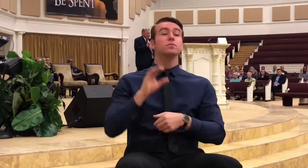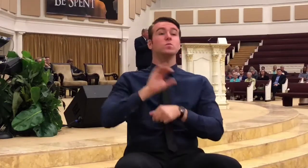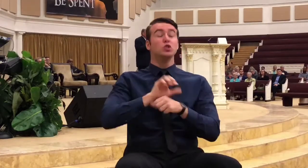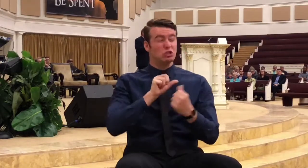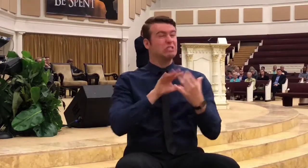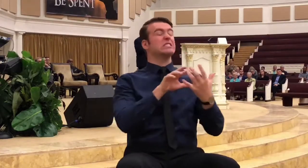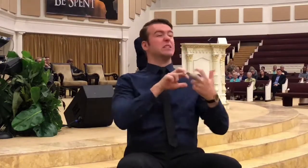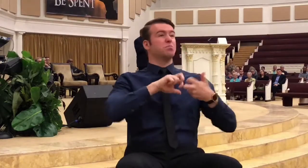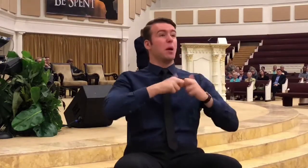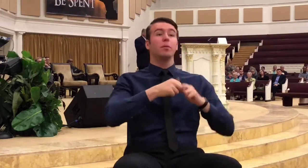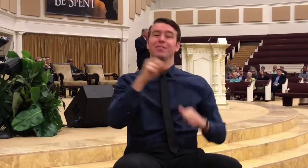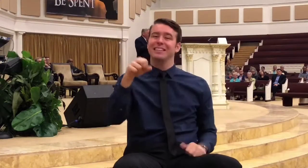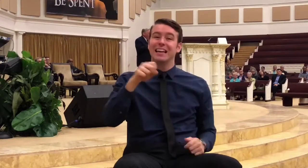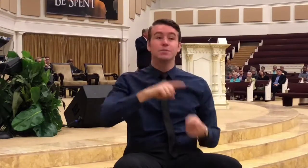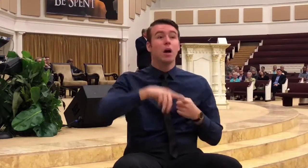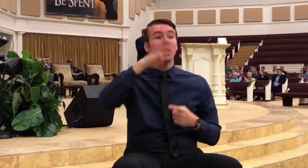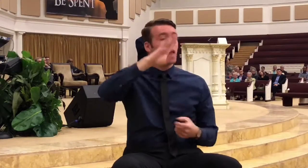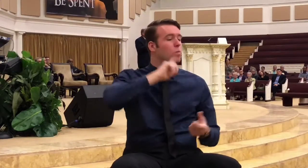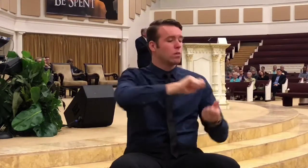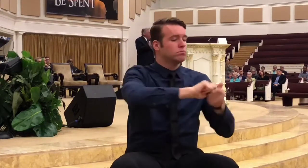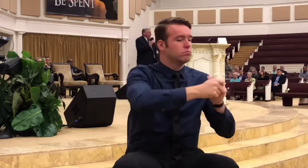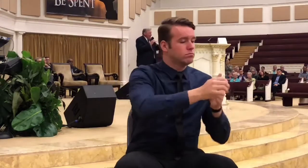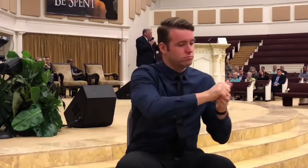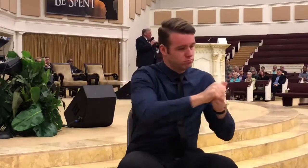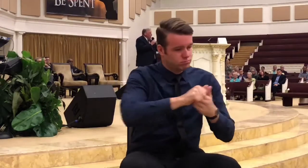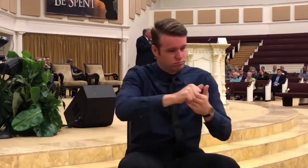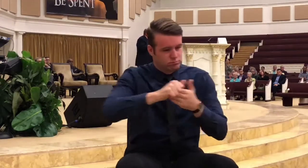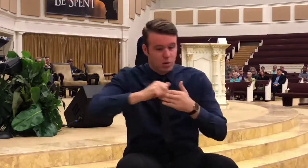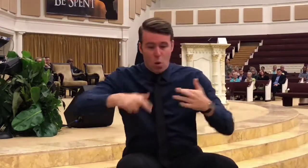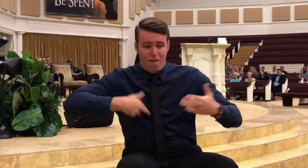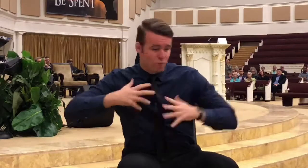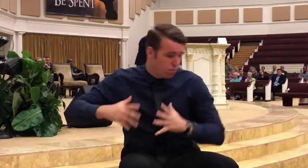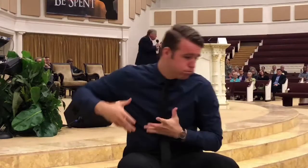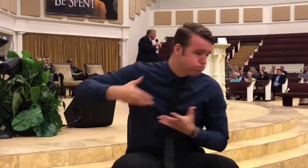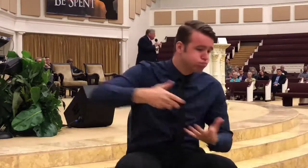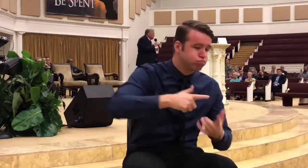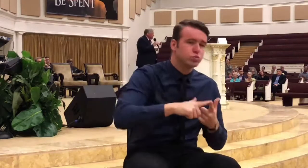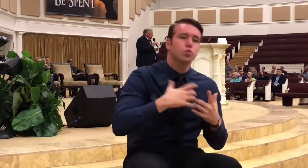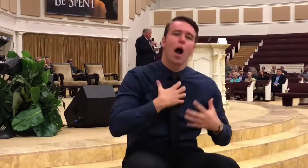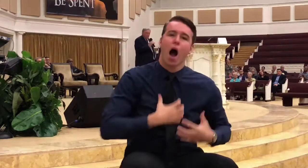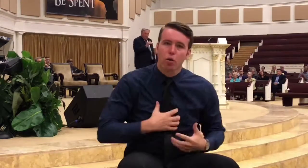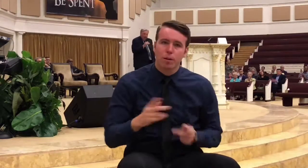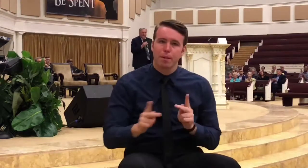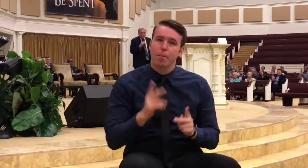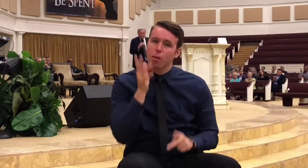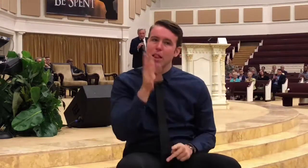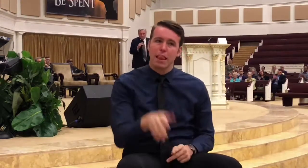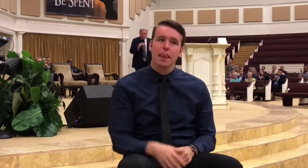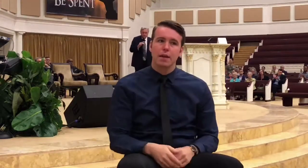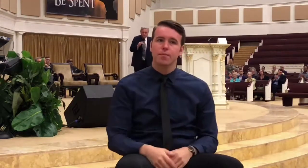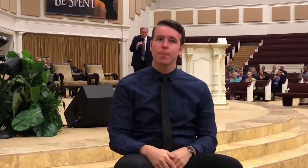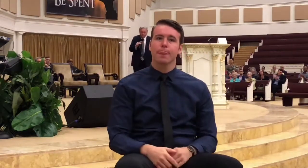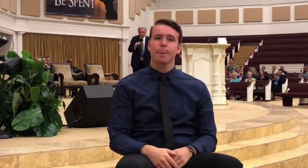different challenges, but God will turn all of them around to bring revival to hungry people. Amen.